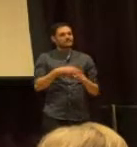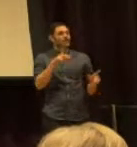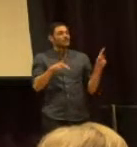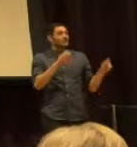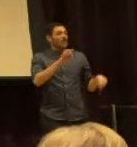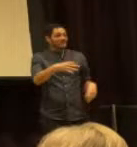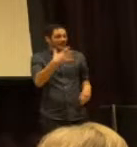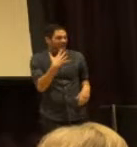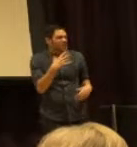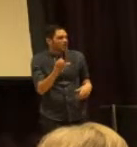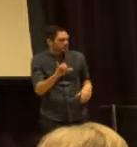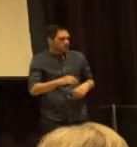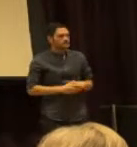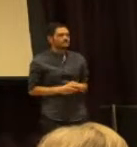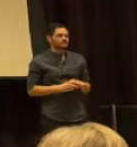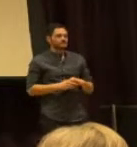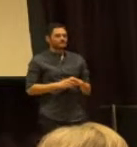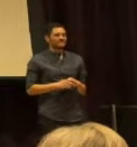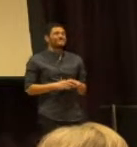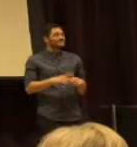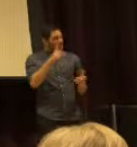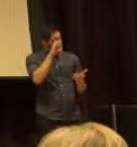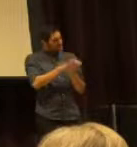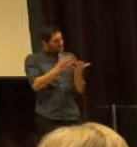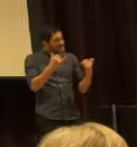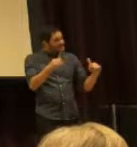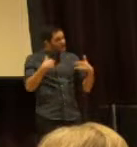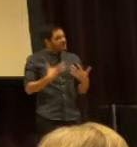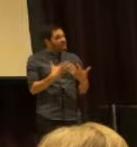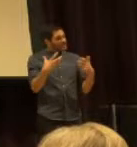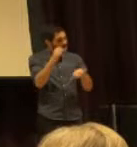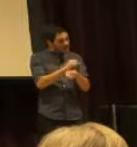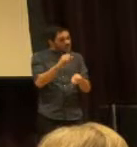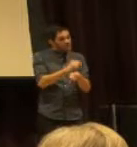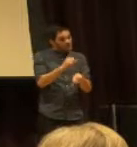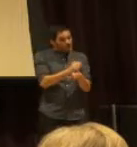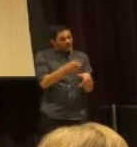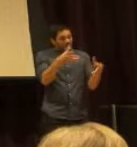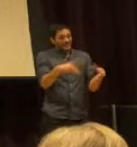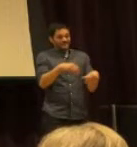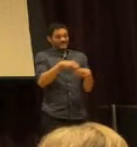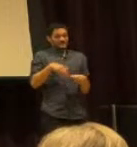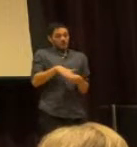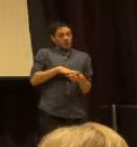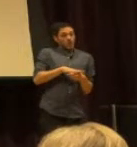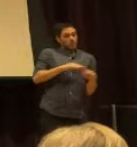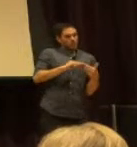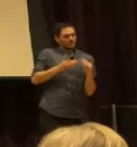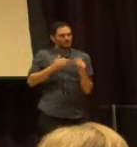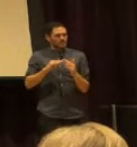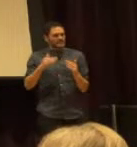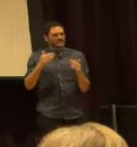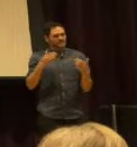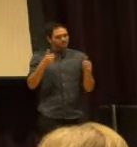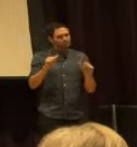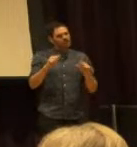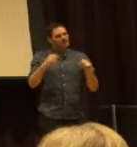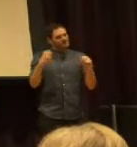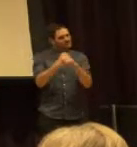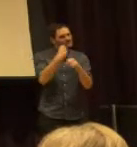I think that there is much work to be done in local communities to fight back,